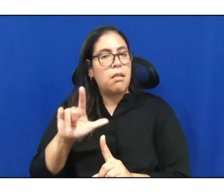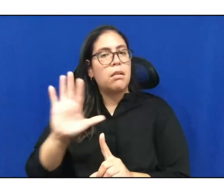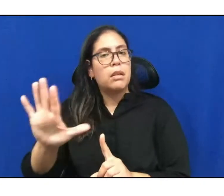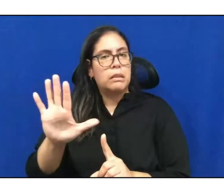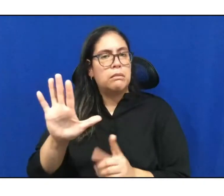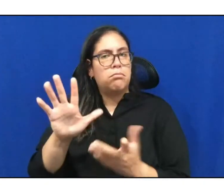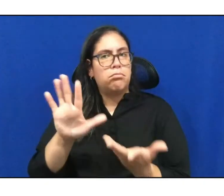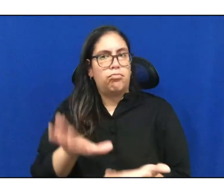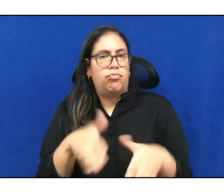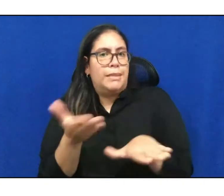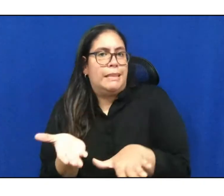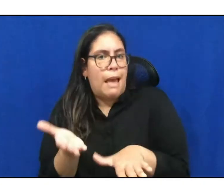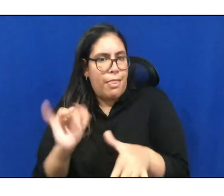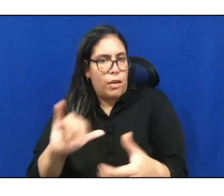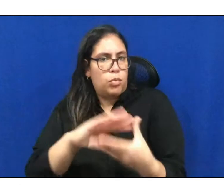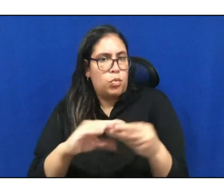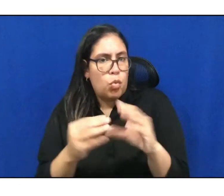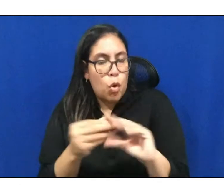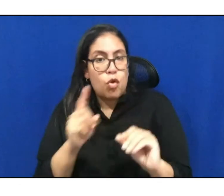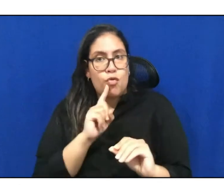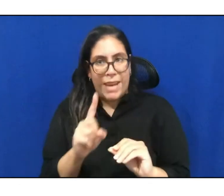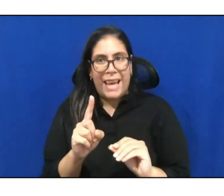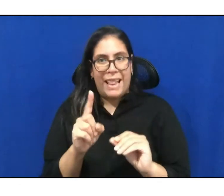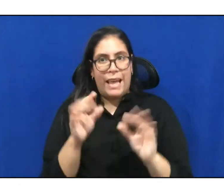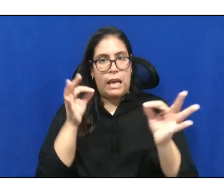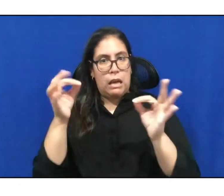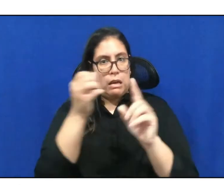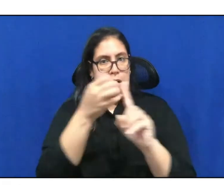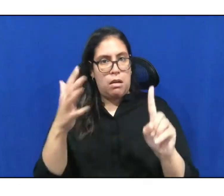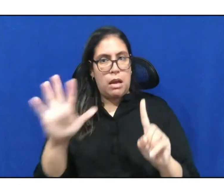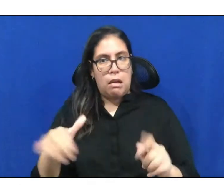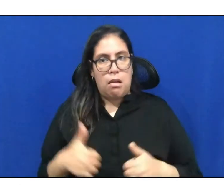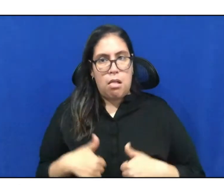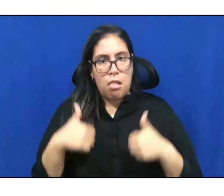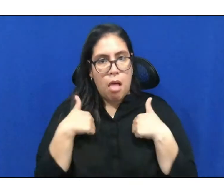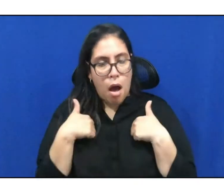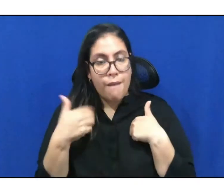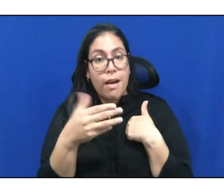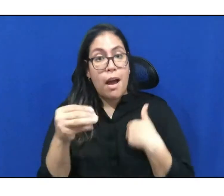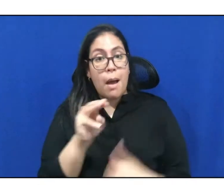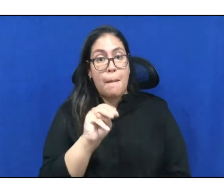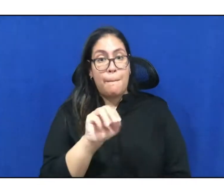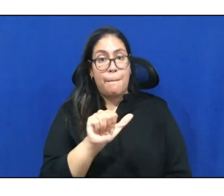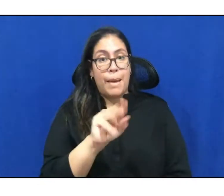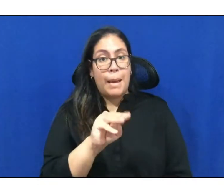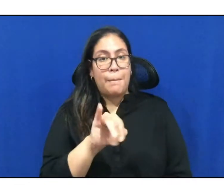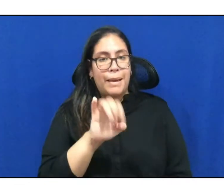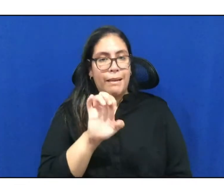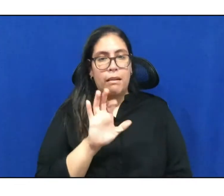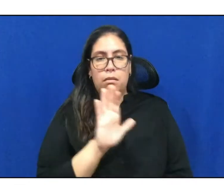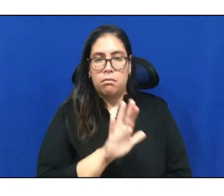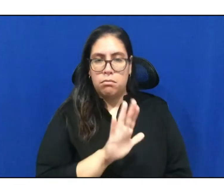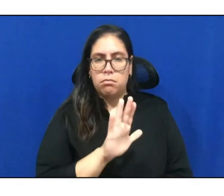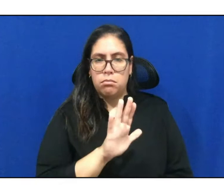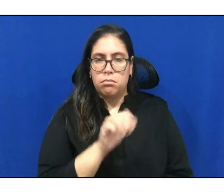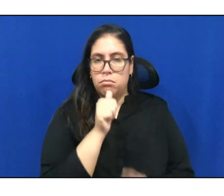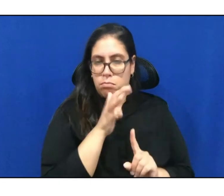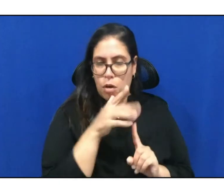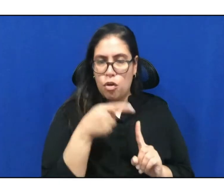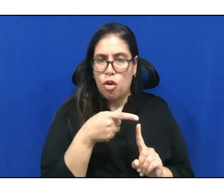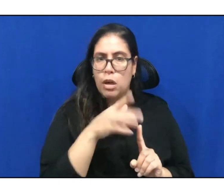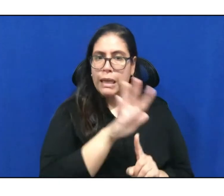maps his life and Mamie Till-Mobley's choices after his death as